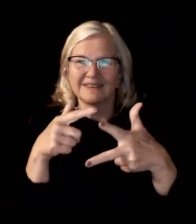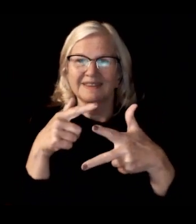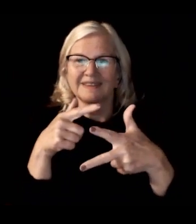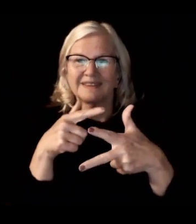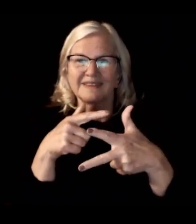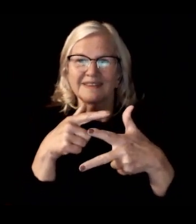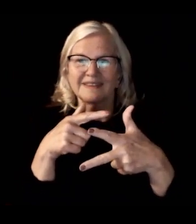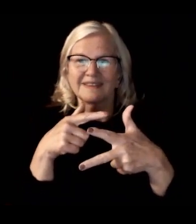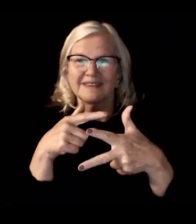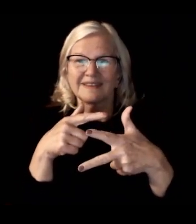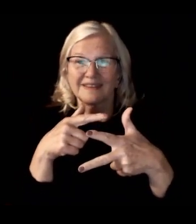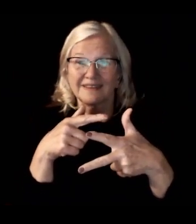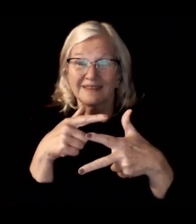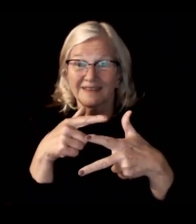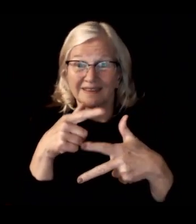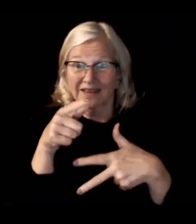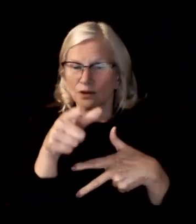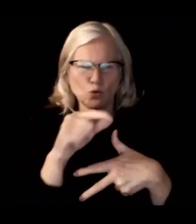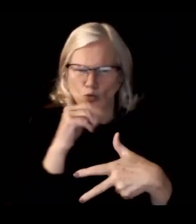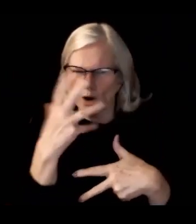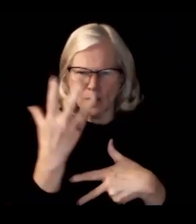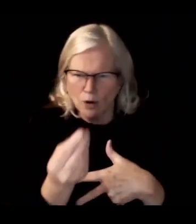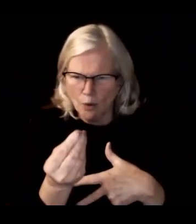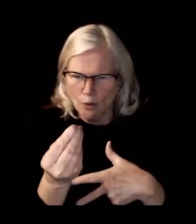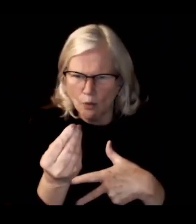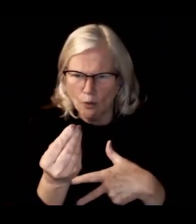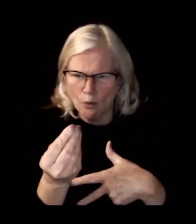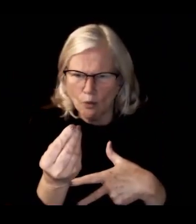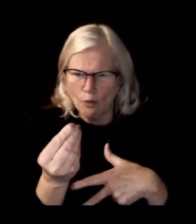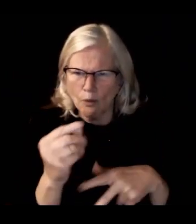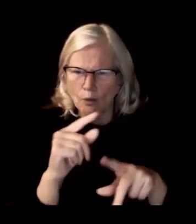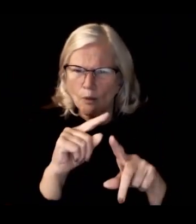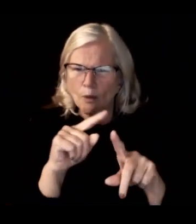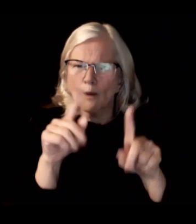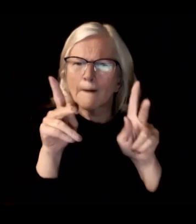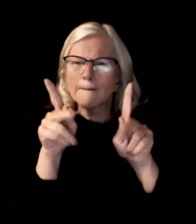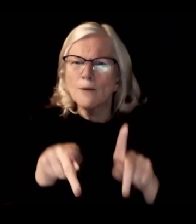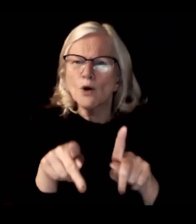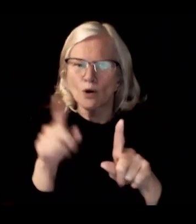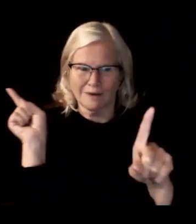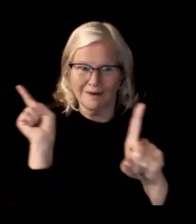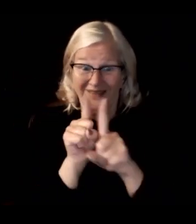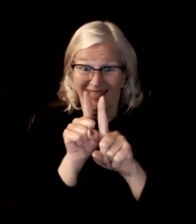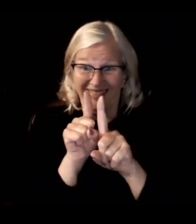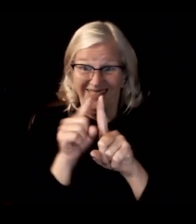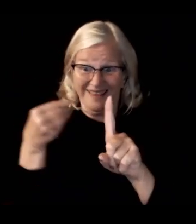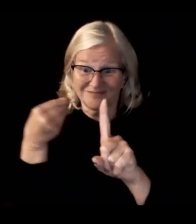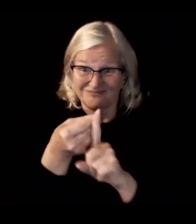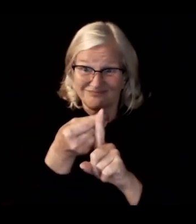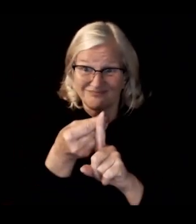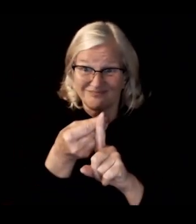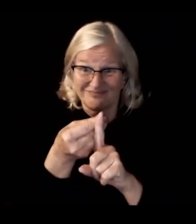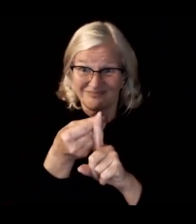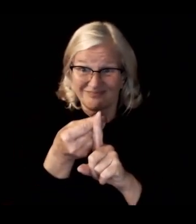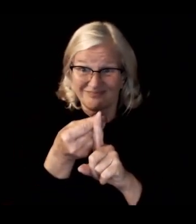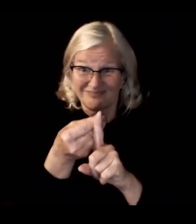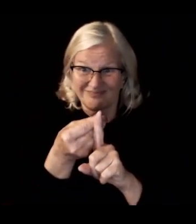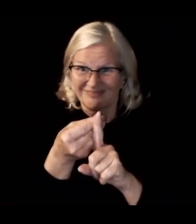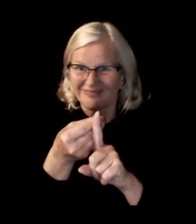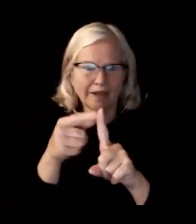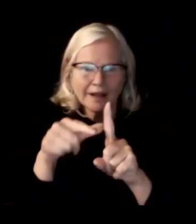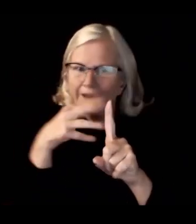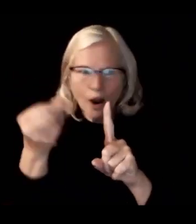of both secondary and tertiary transmission at this point. Okay, but no numbers in terms of secondary and